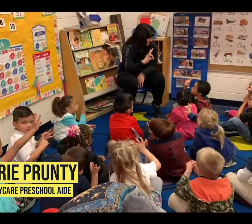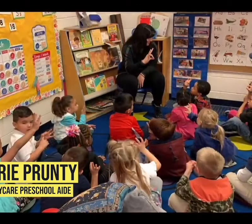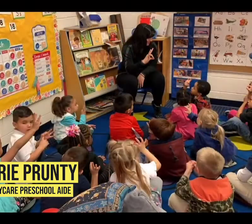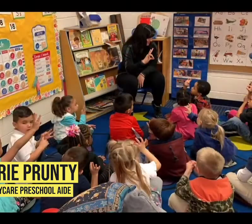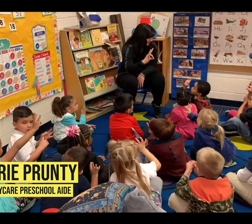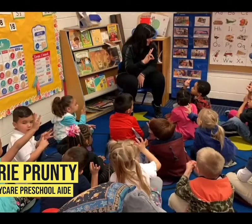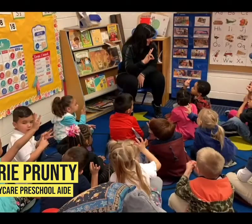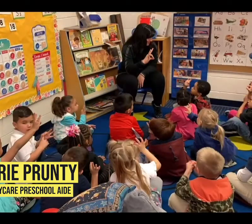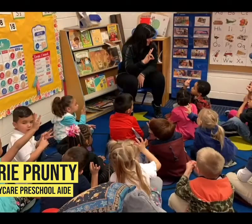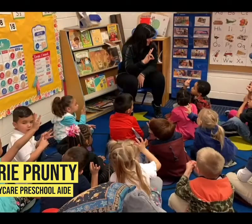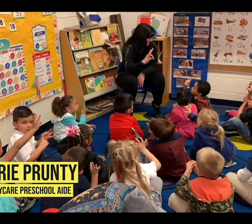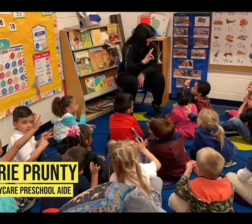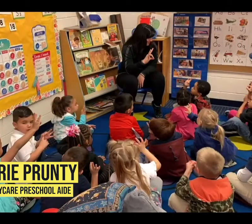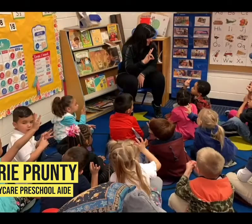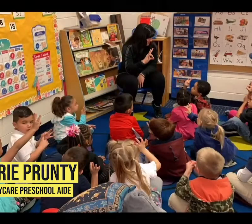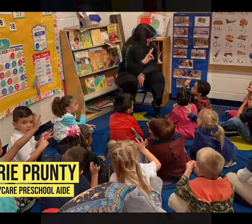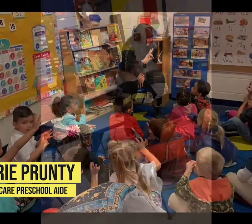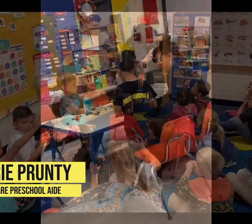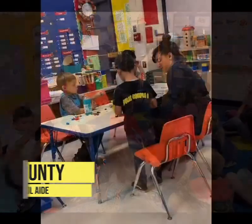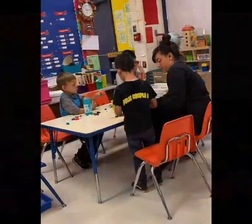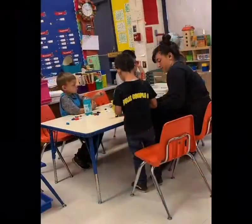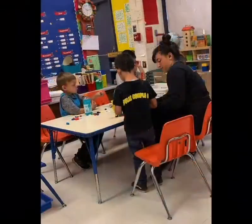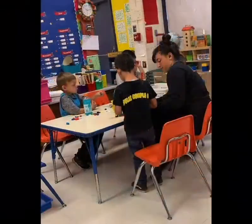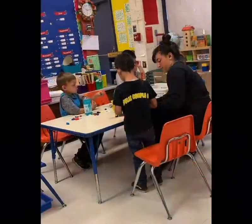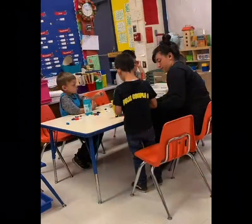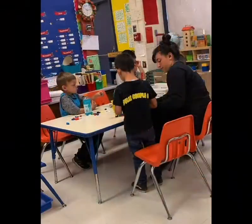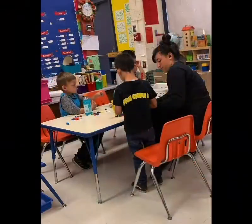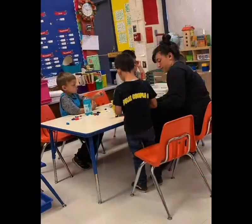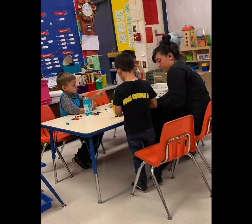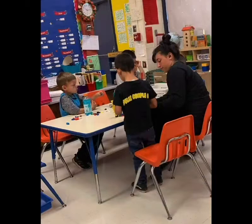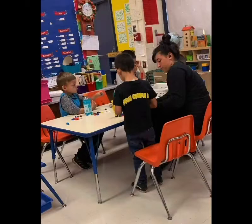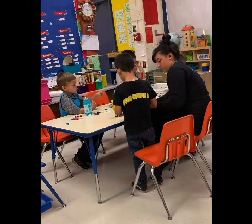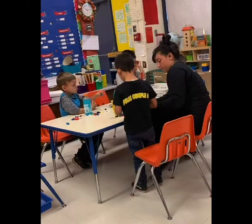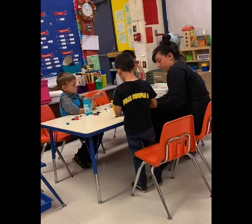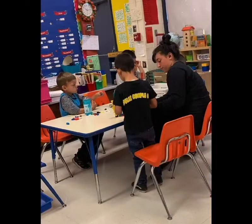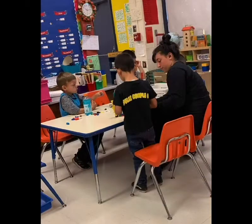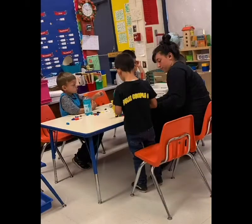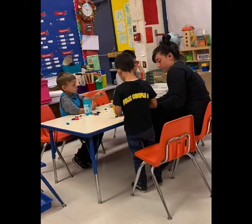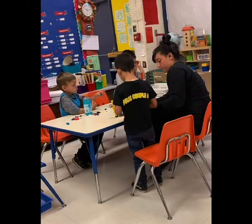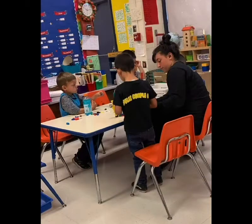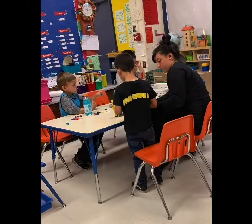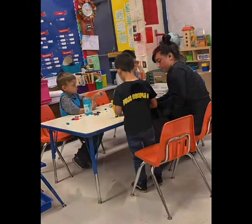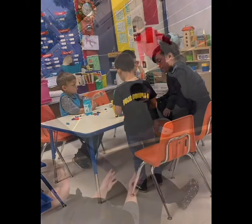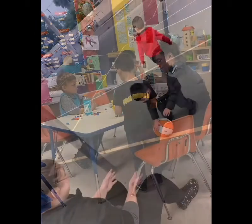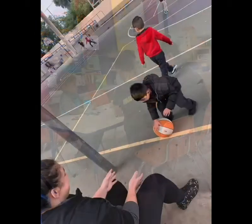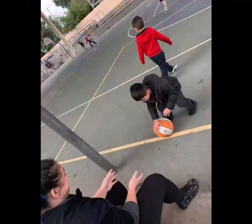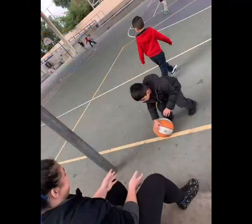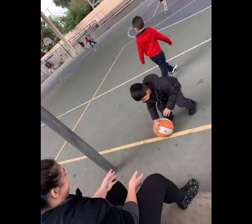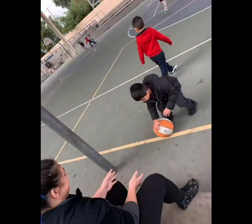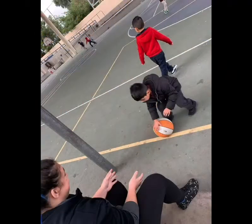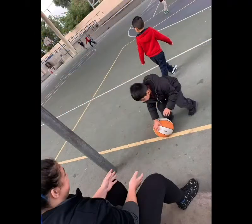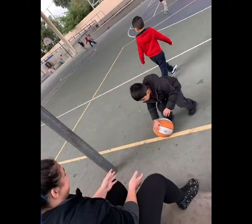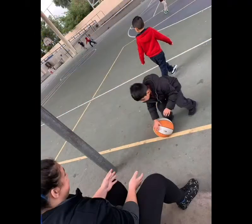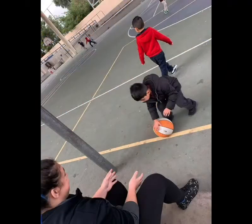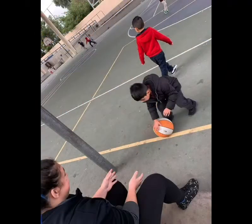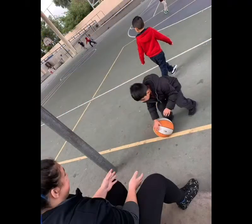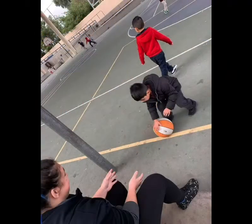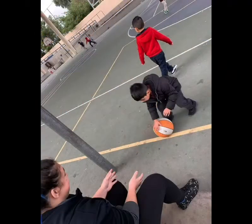teaching her students the alphabet in sign language. Cherie is sitting with students at snack time. Cherie is playing basketball with